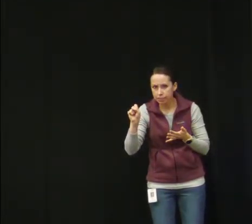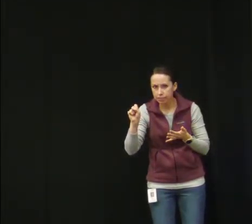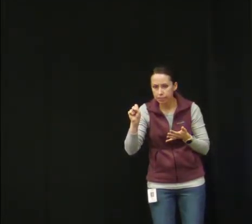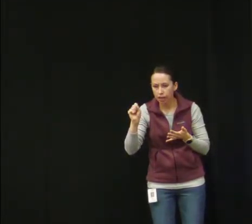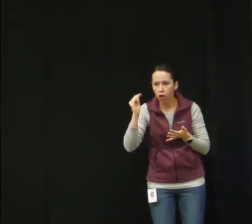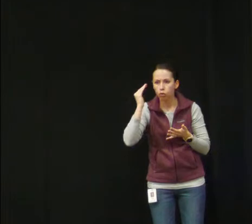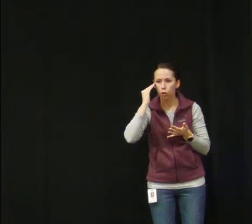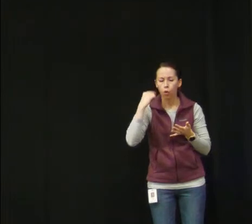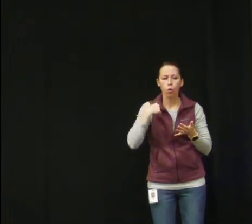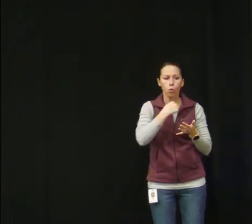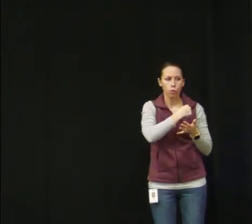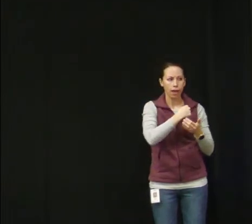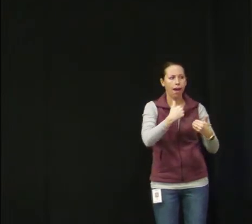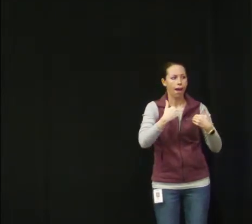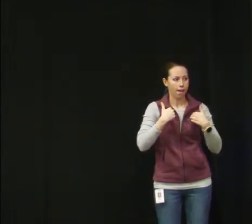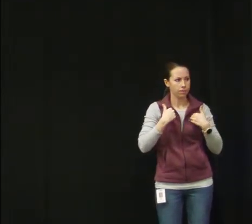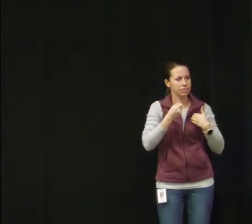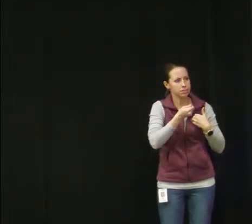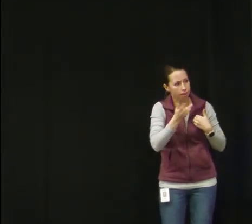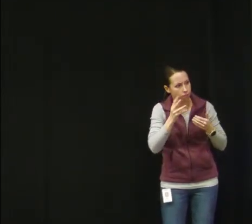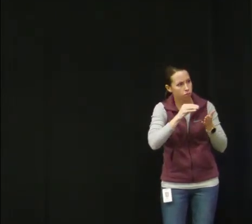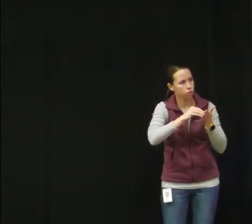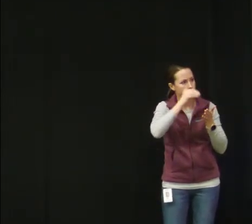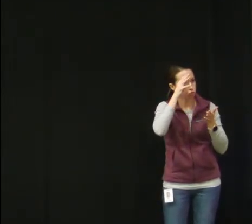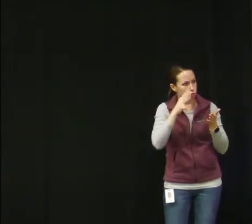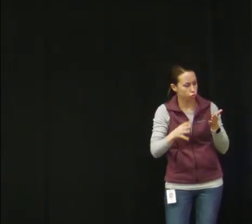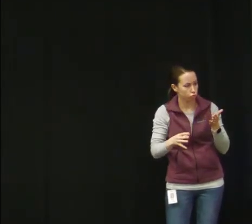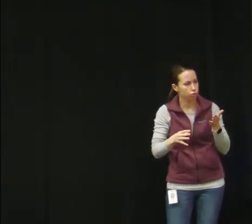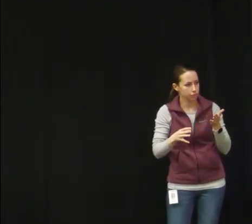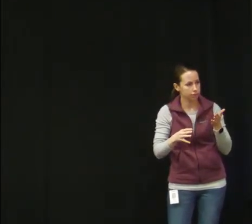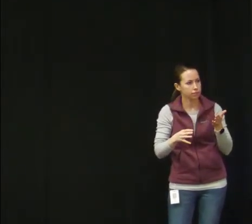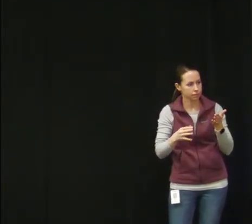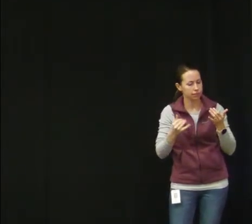Because I know we have several students that